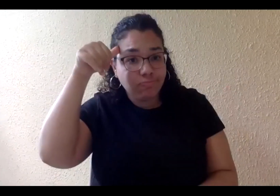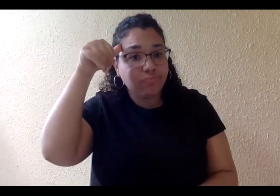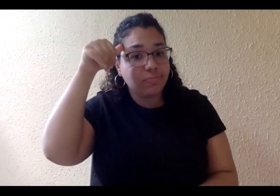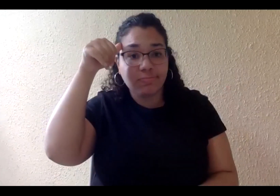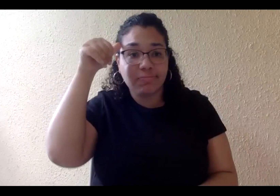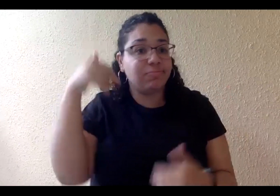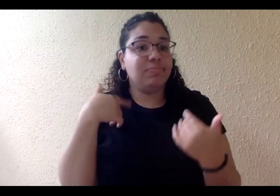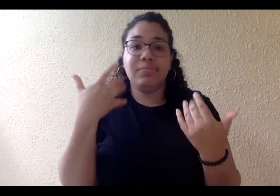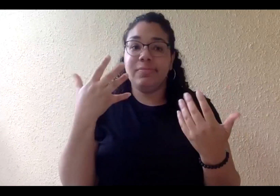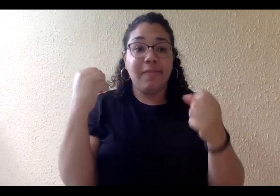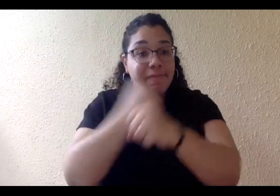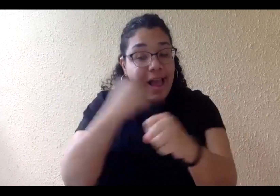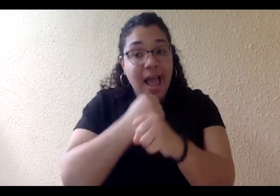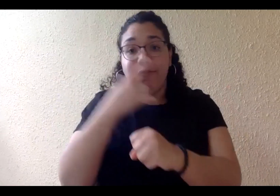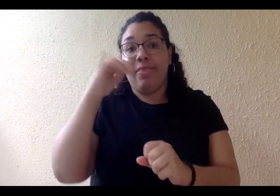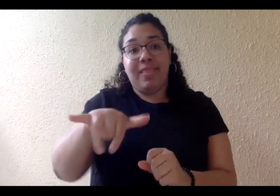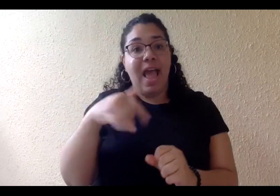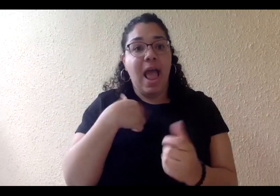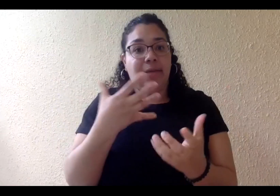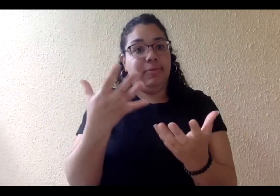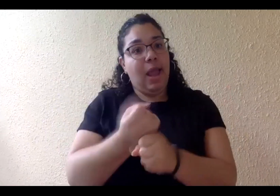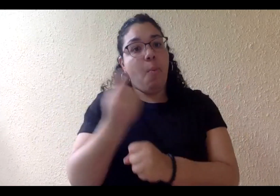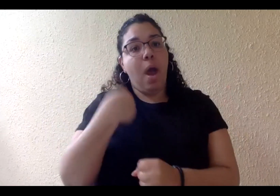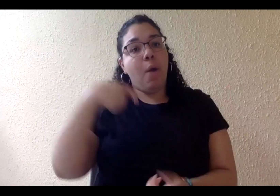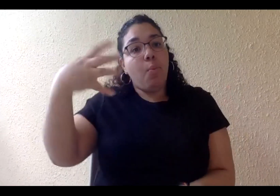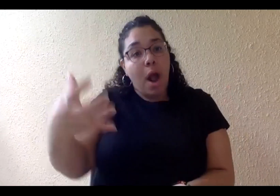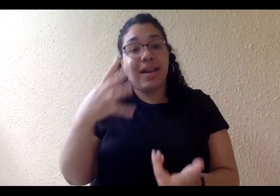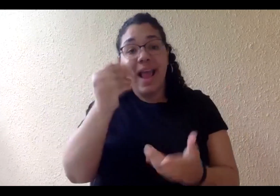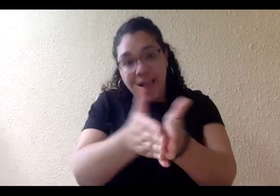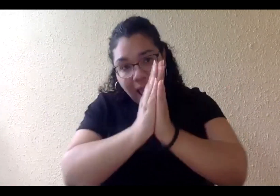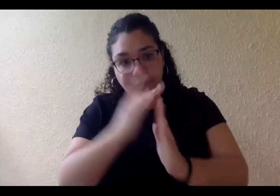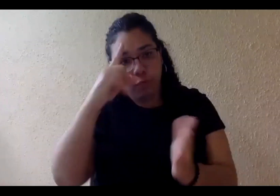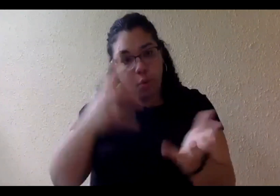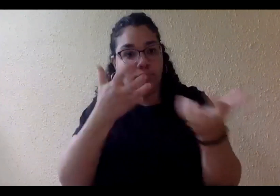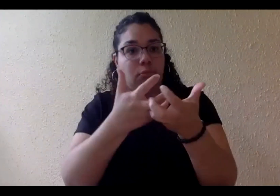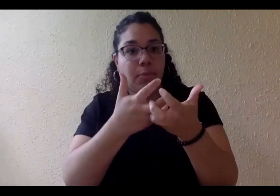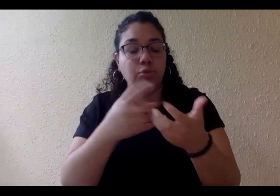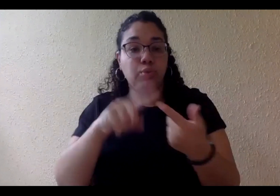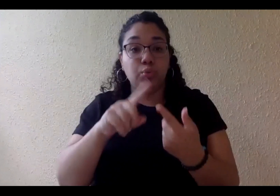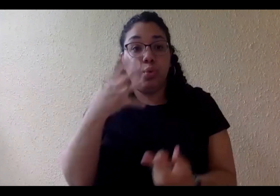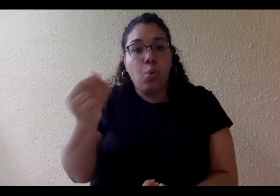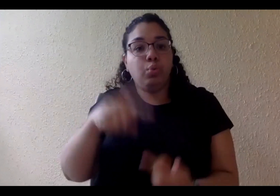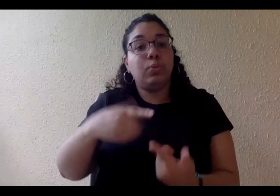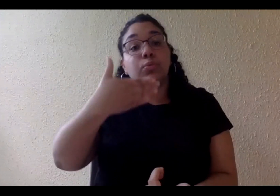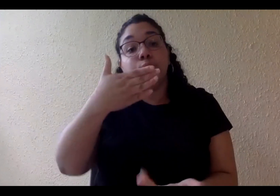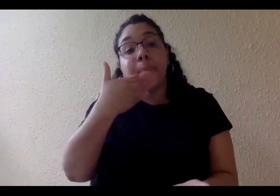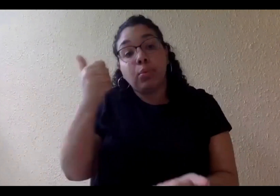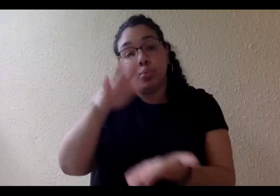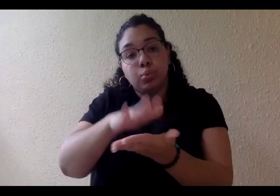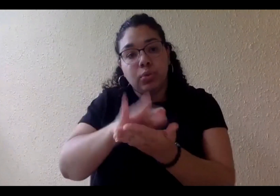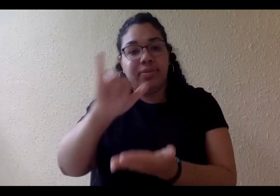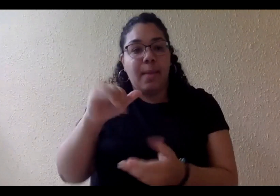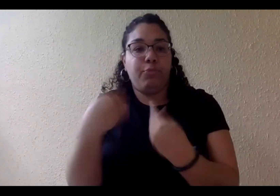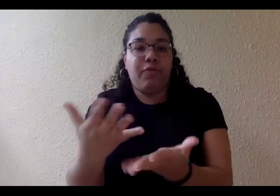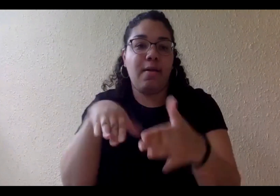But I was determined that that was what I wanted. I fought for that. I was able to ask for that accommodation